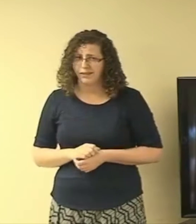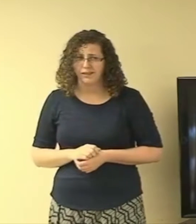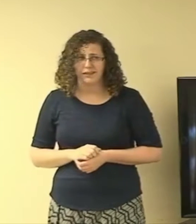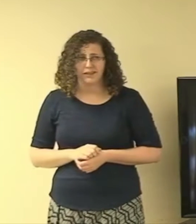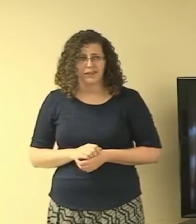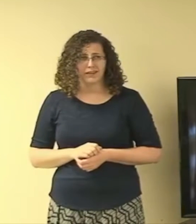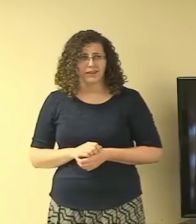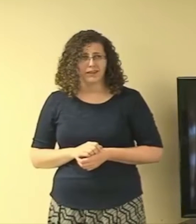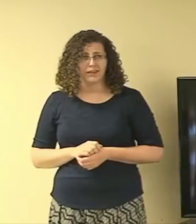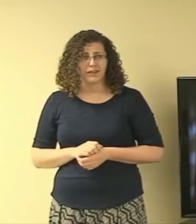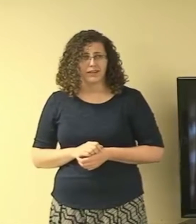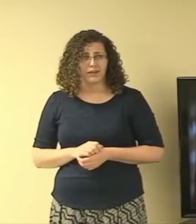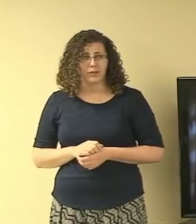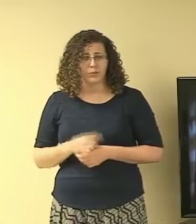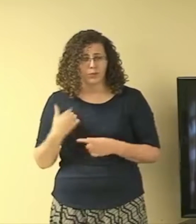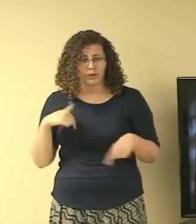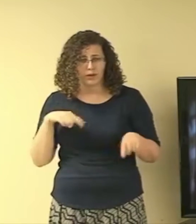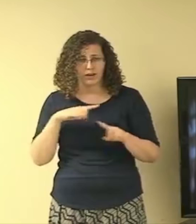You and I are made in his